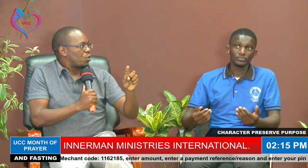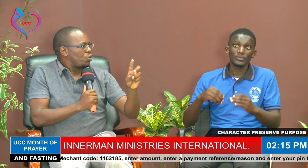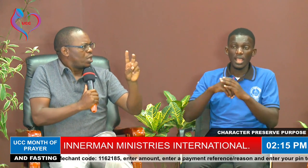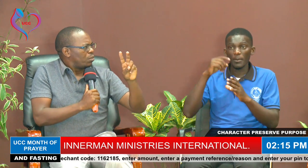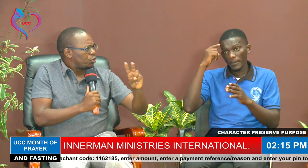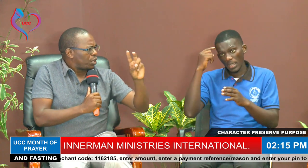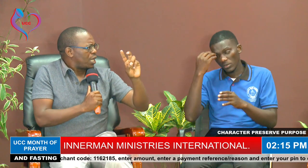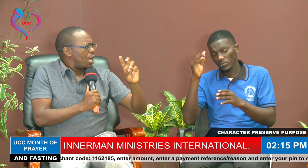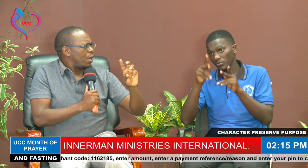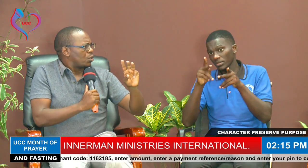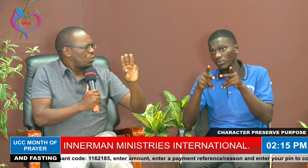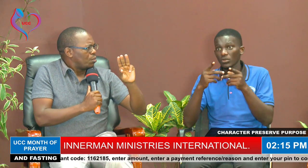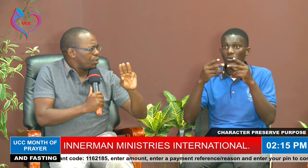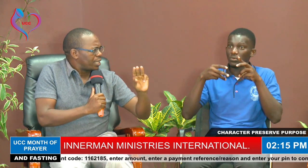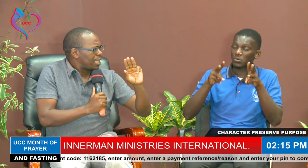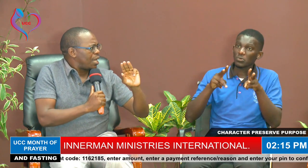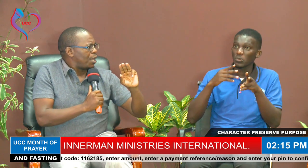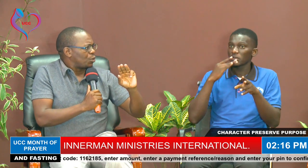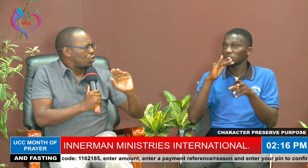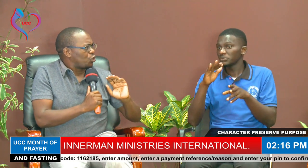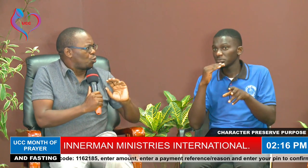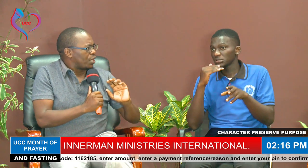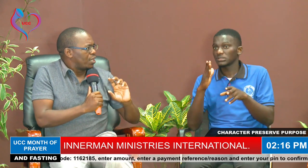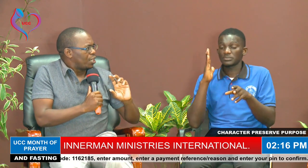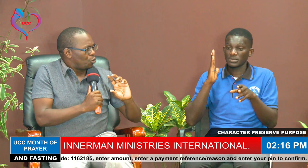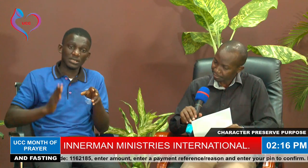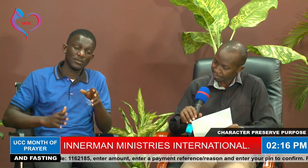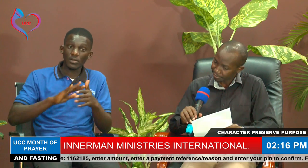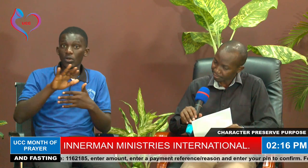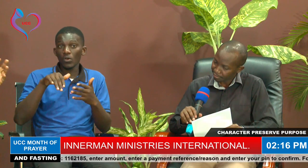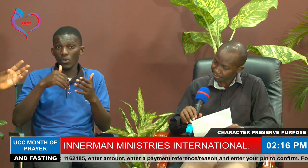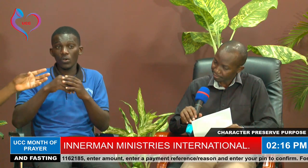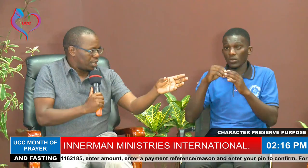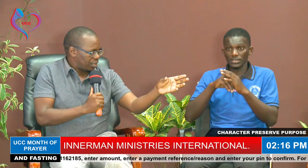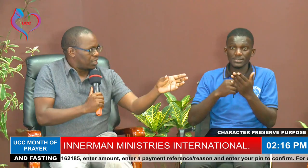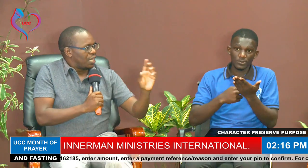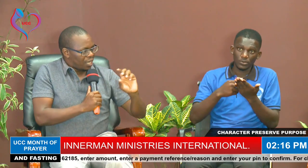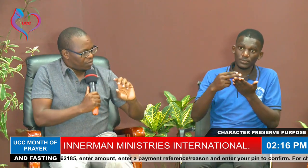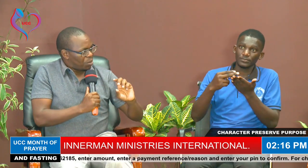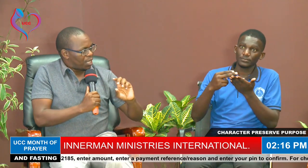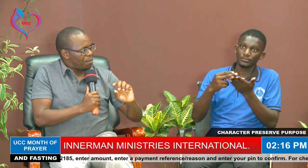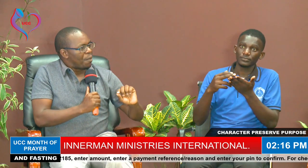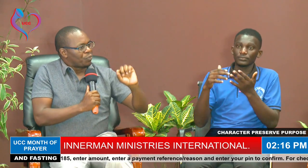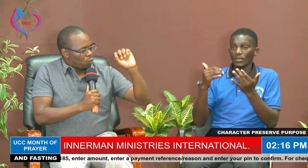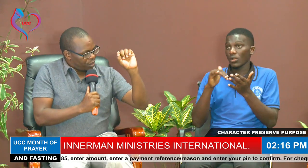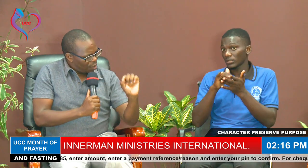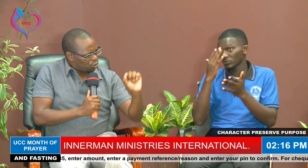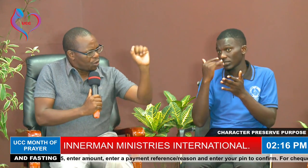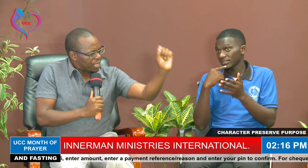abantu, mnjogera ya abantu, mneisa ya abantu. In so doing, ulimu kutamla mchabaita holiness. Iracha bababa gamba, without